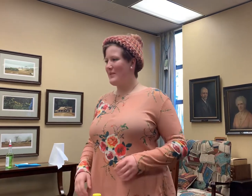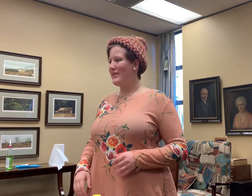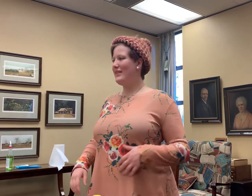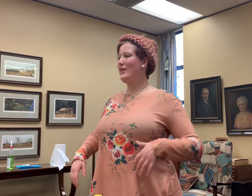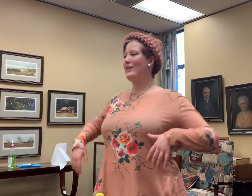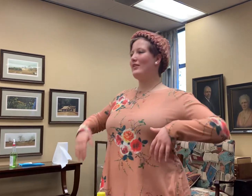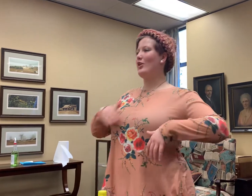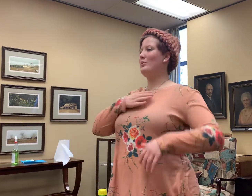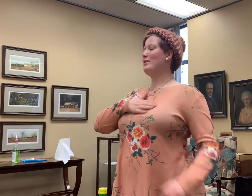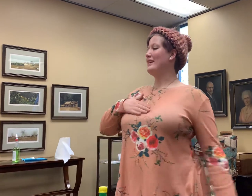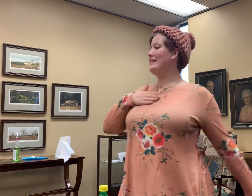So let's go, please.